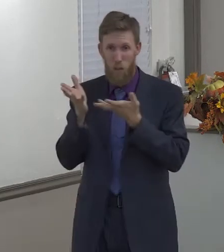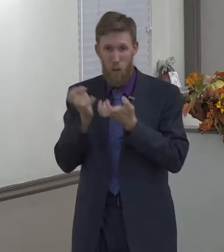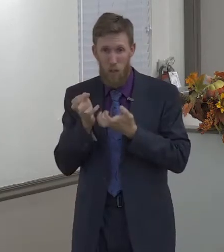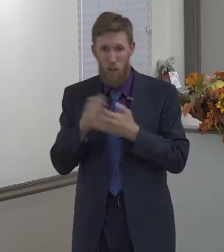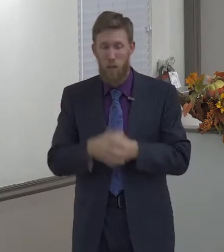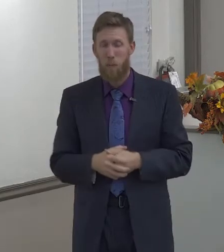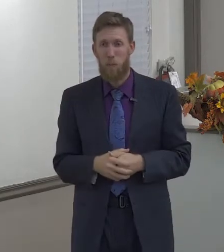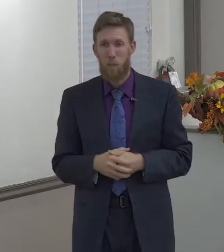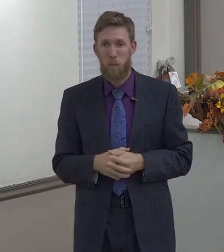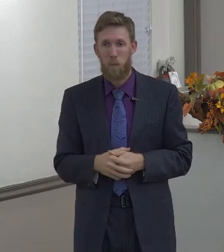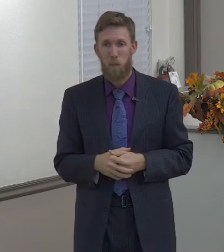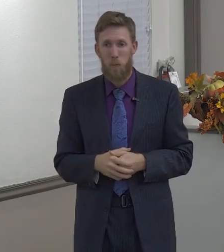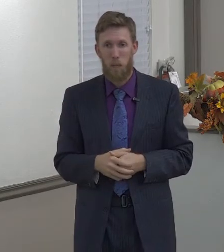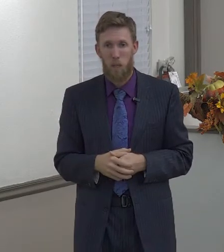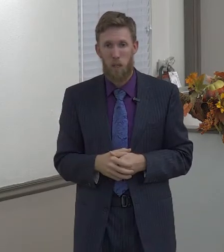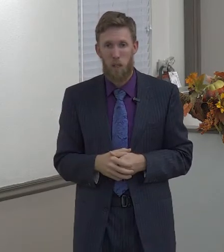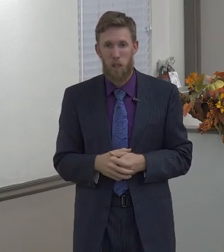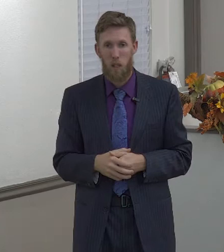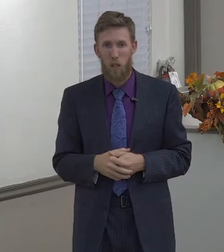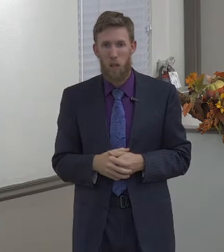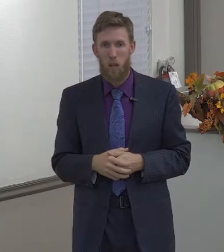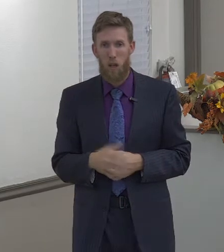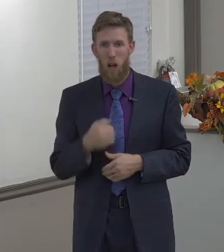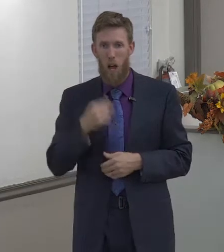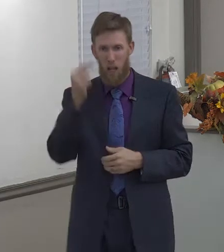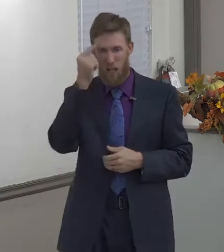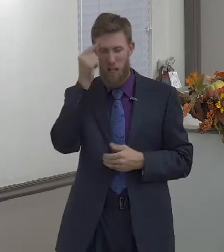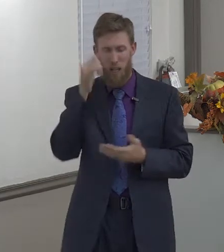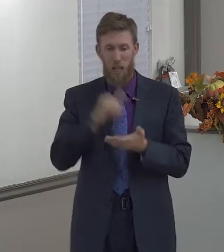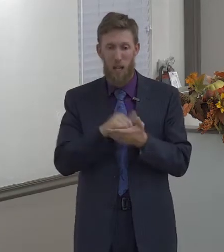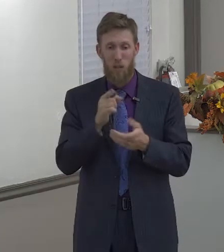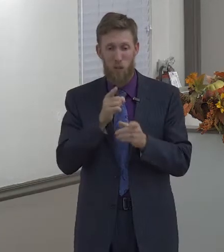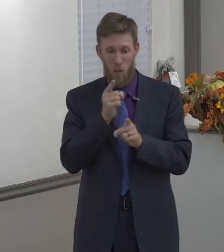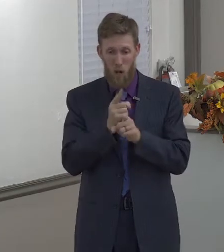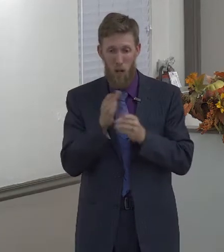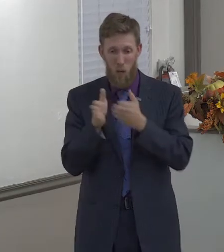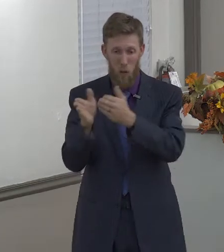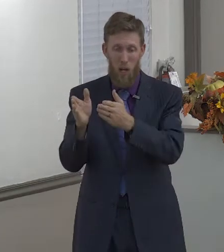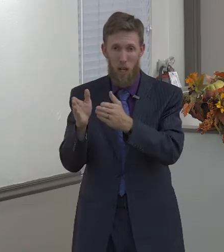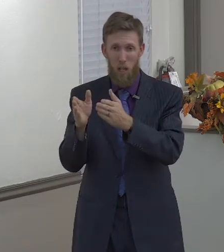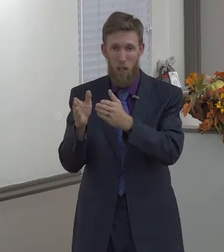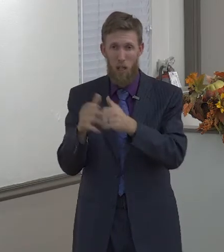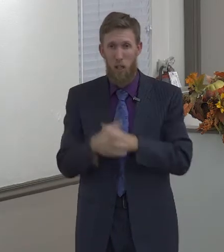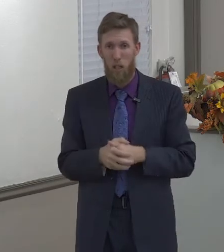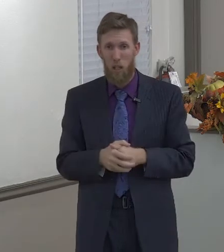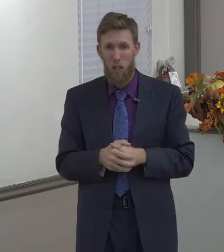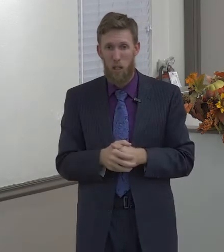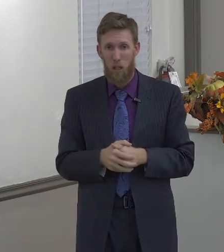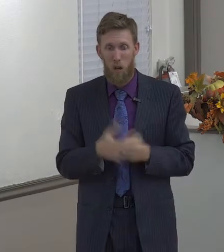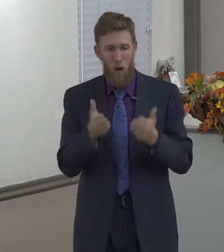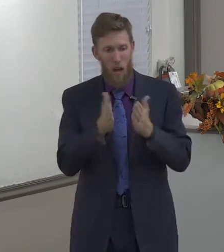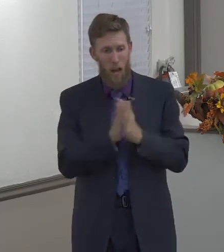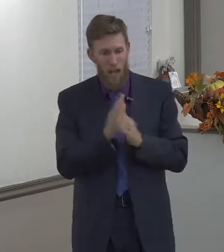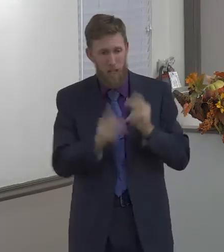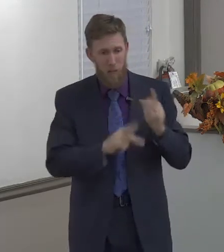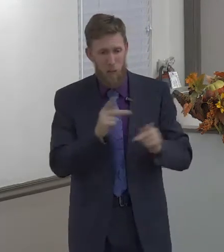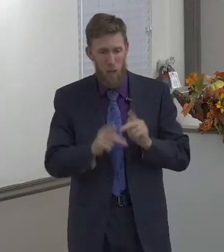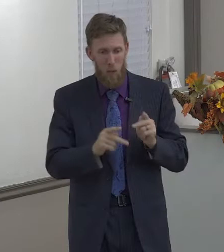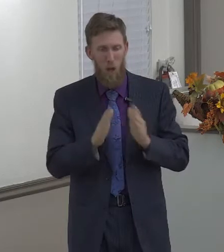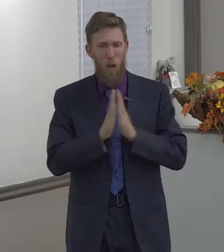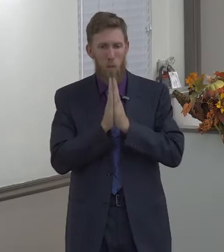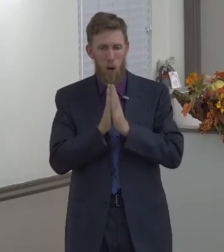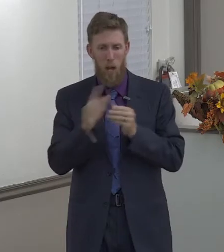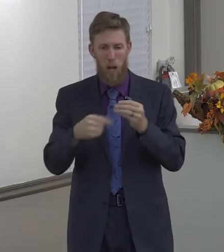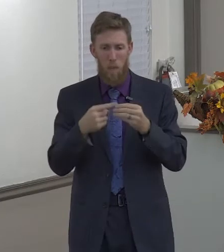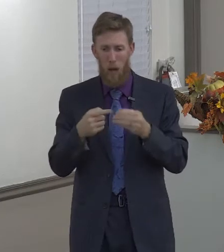would you pray about this? But listen, very rarely will somebody just come to you. You've got to make